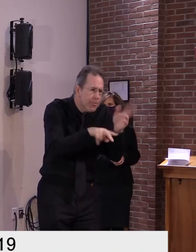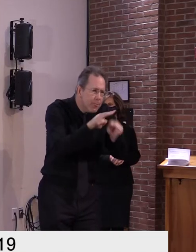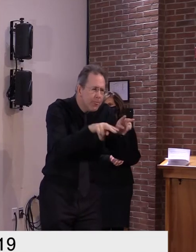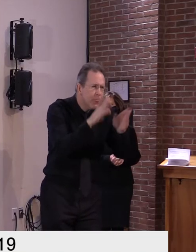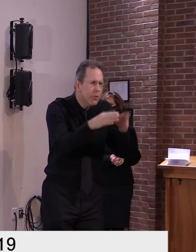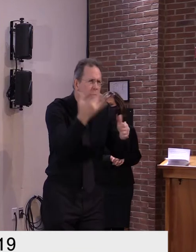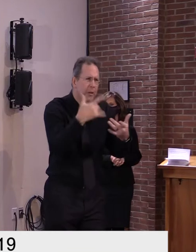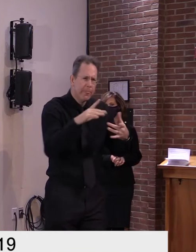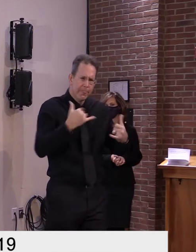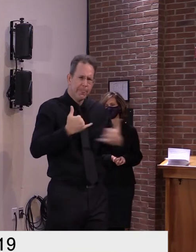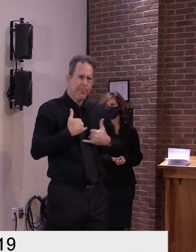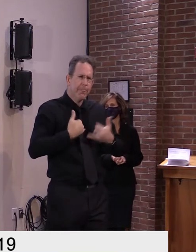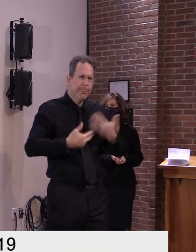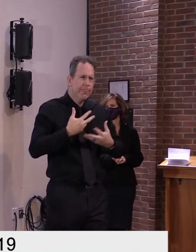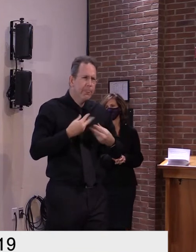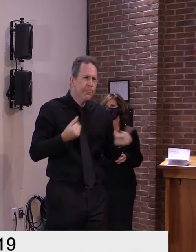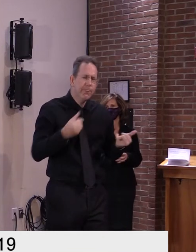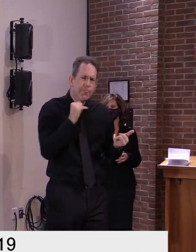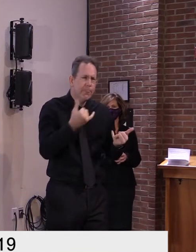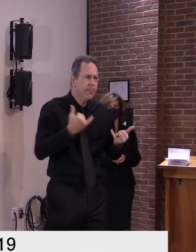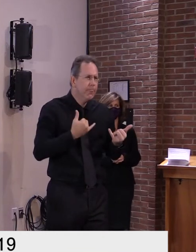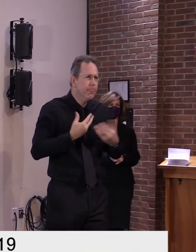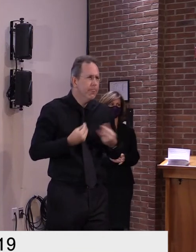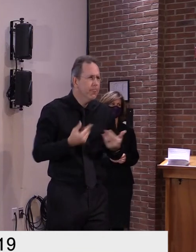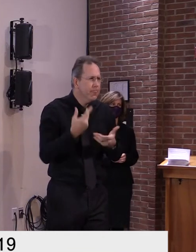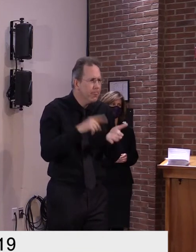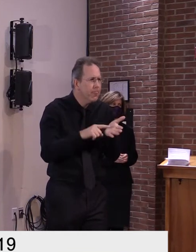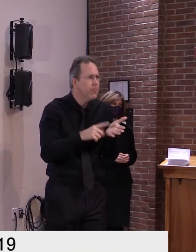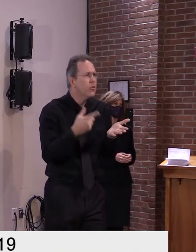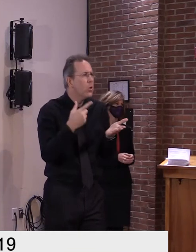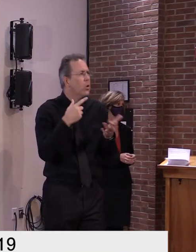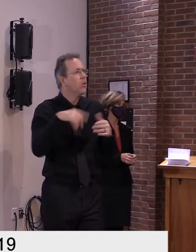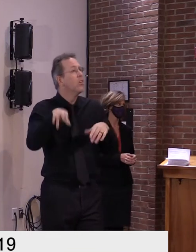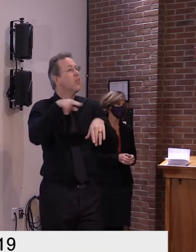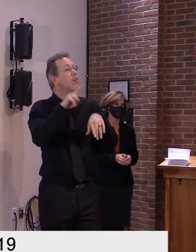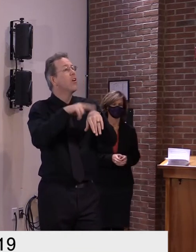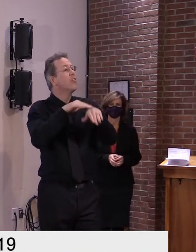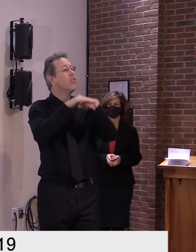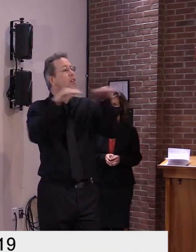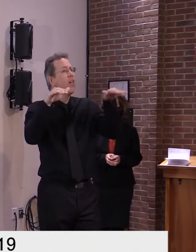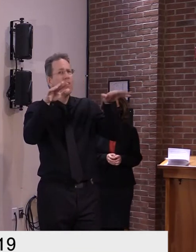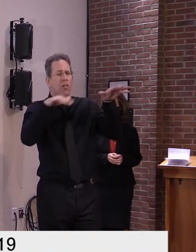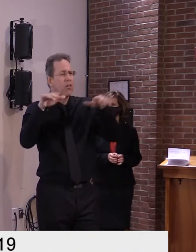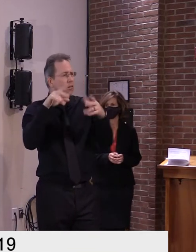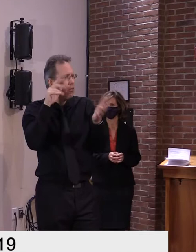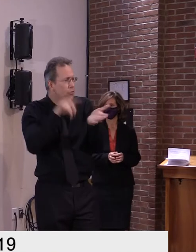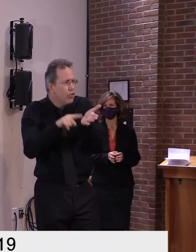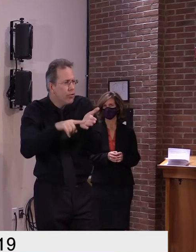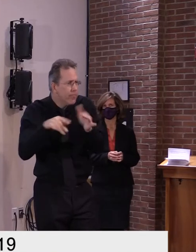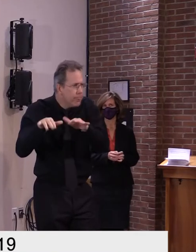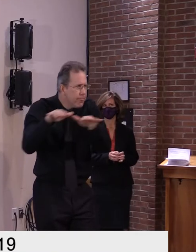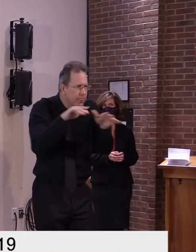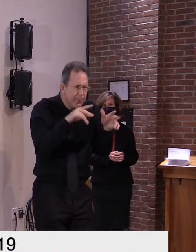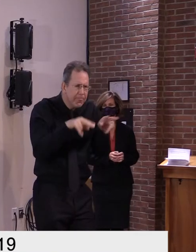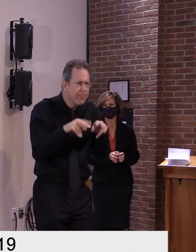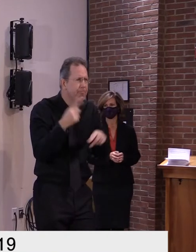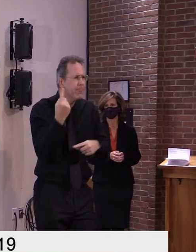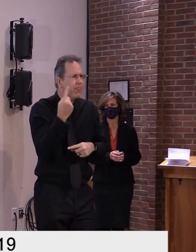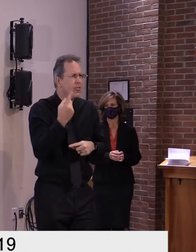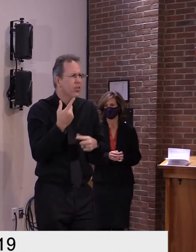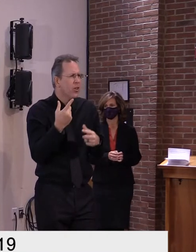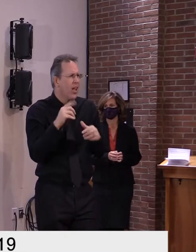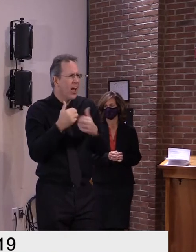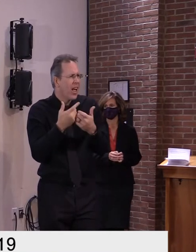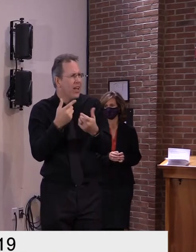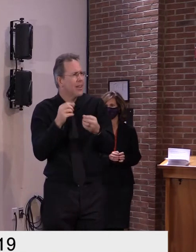they're talking about doing some studies, but I don't know that anyone has been particularly funded yet or is active.